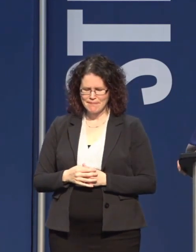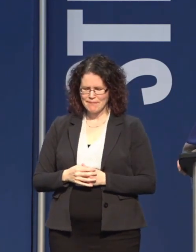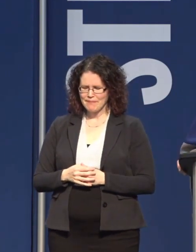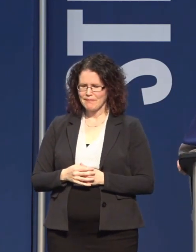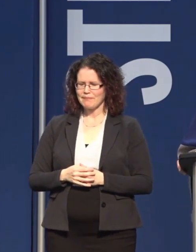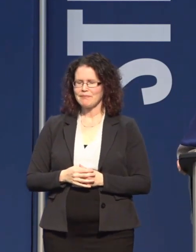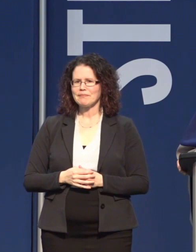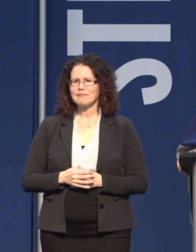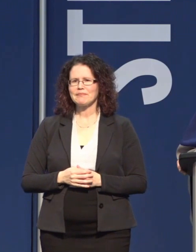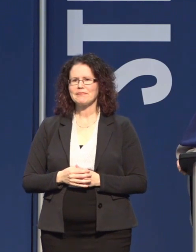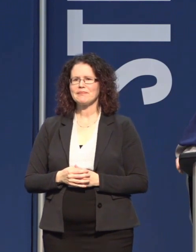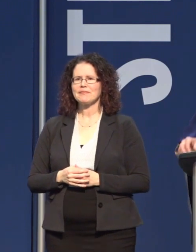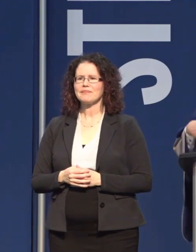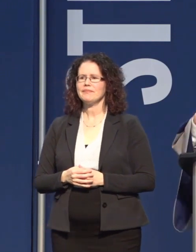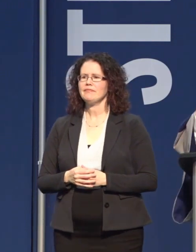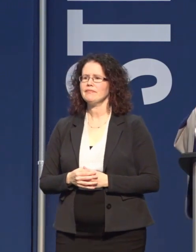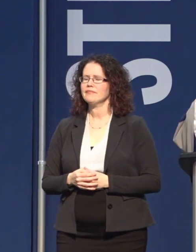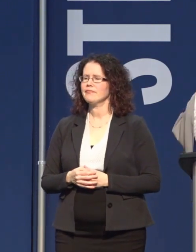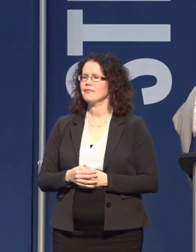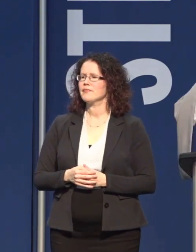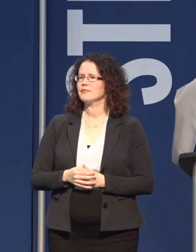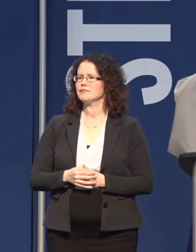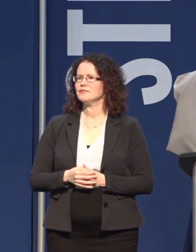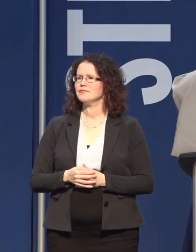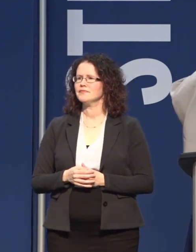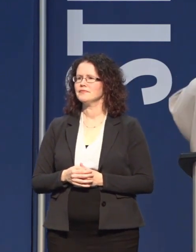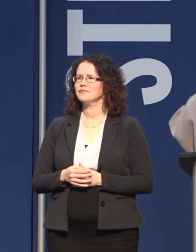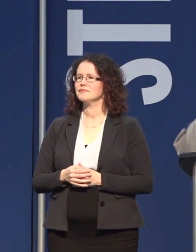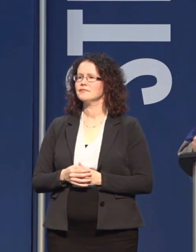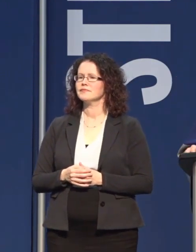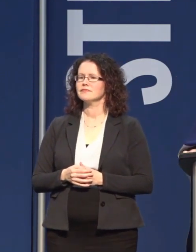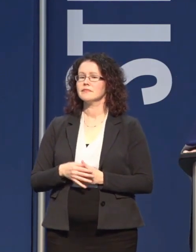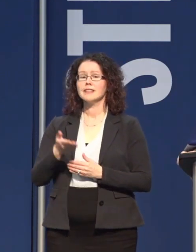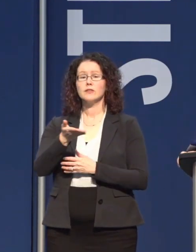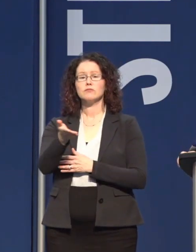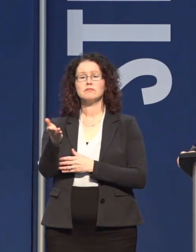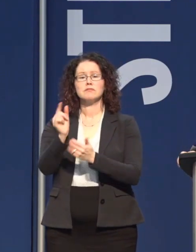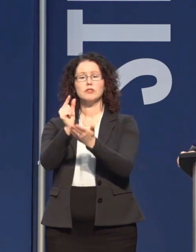Graduates, we are here for one reason and one reason only today, and